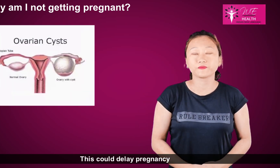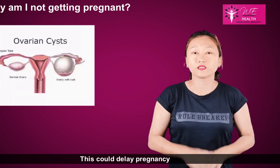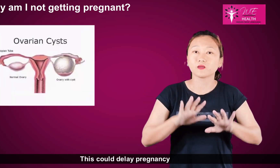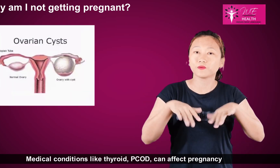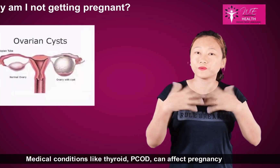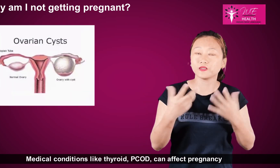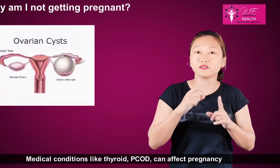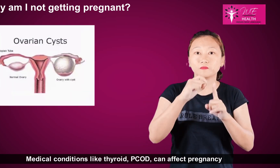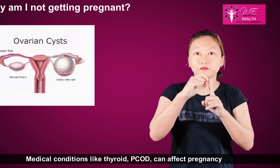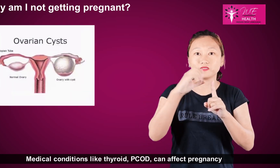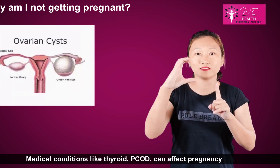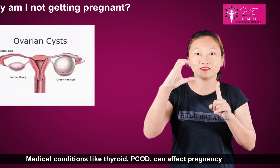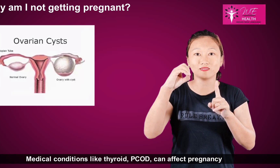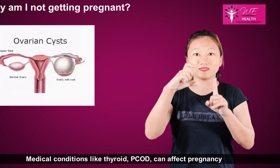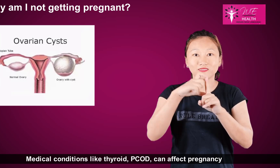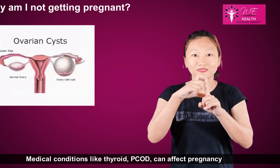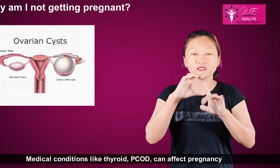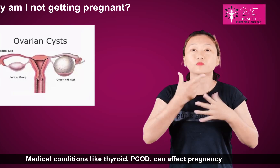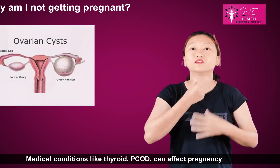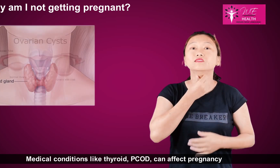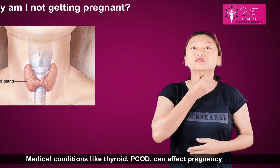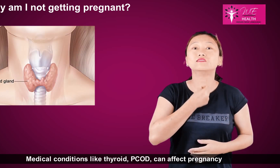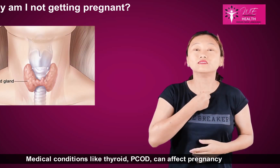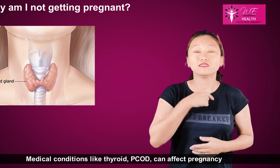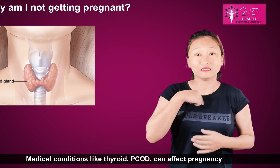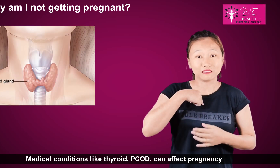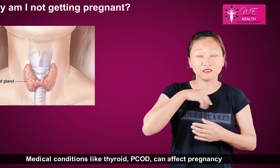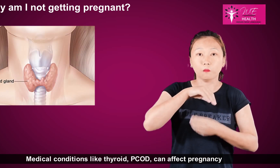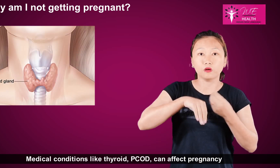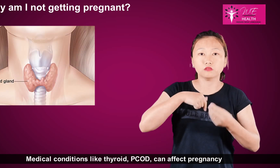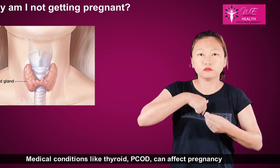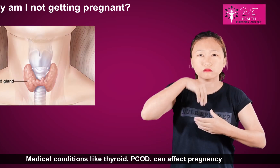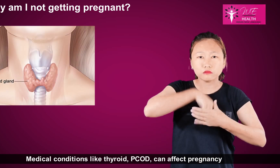Medical conditions like thyroid, PCOD can affect pregnancy.